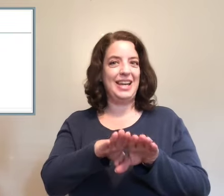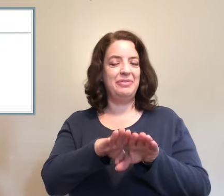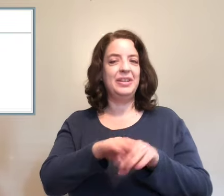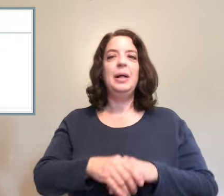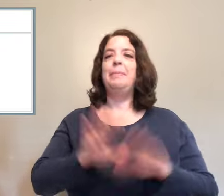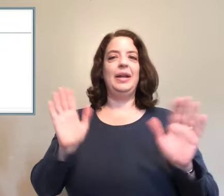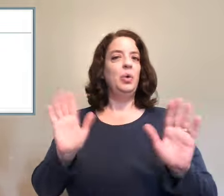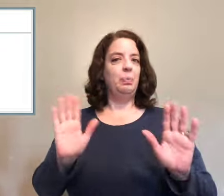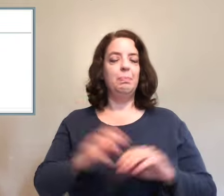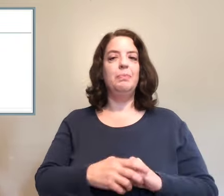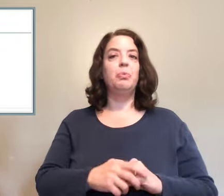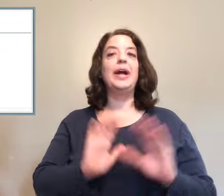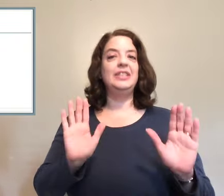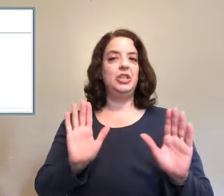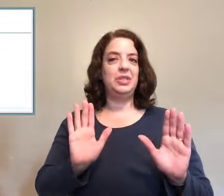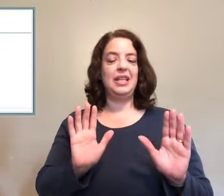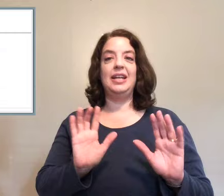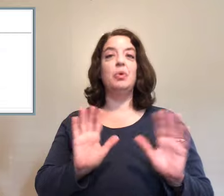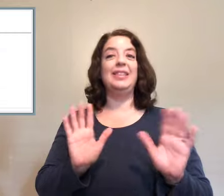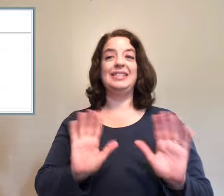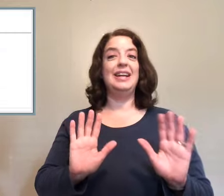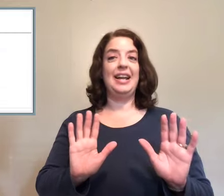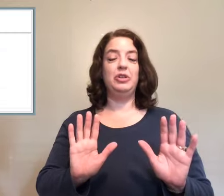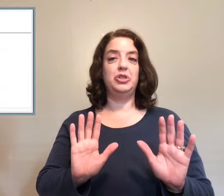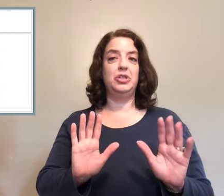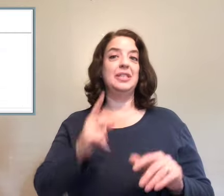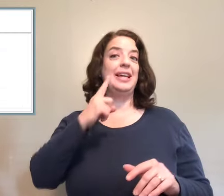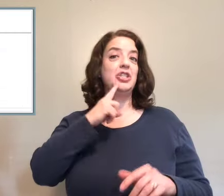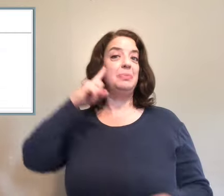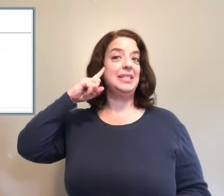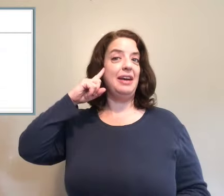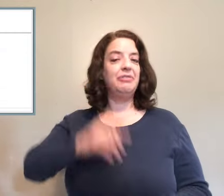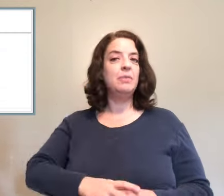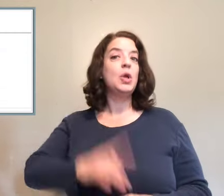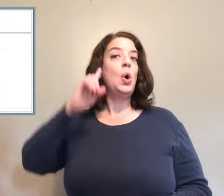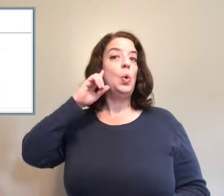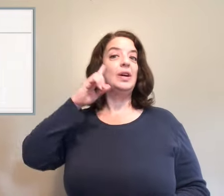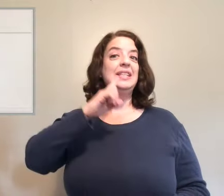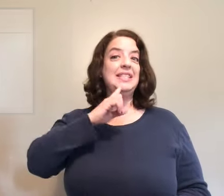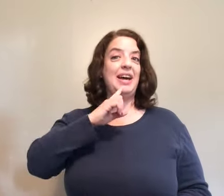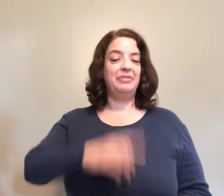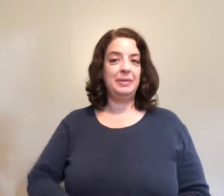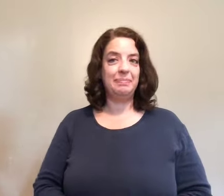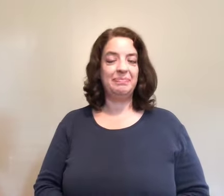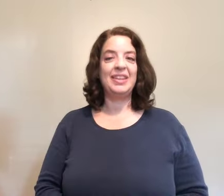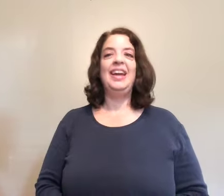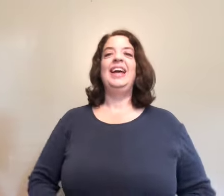deaf. But rarely do you see that anymore, and that's not how you should do the sign. It should be deaf or deaf.